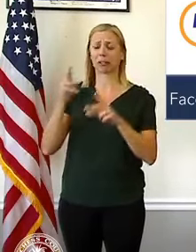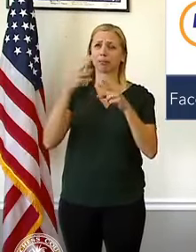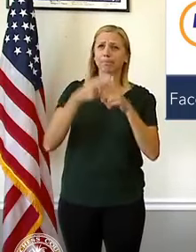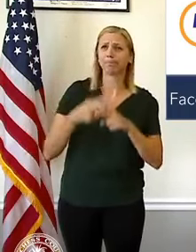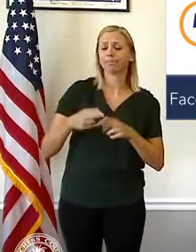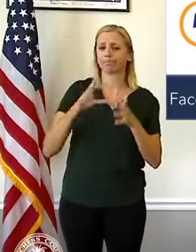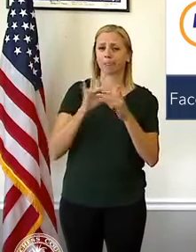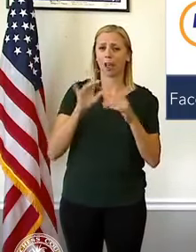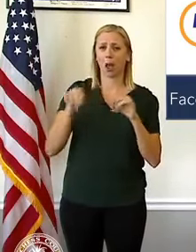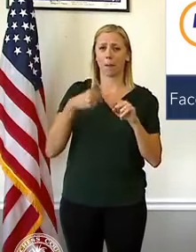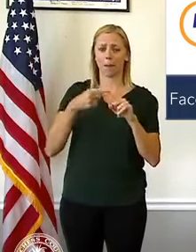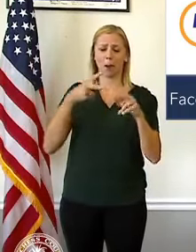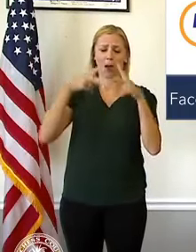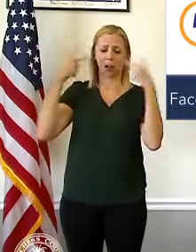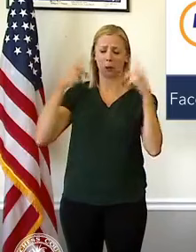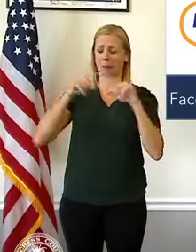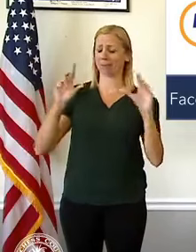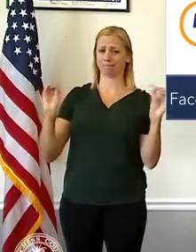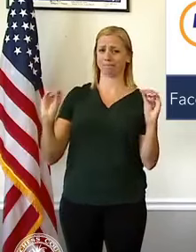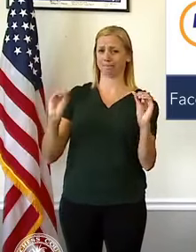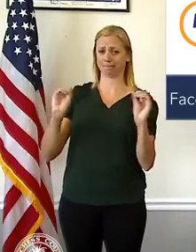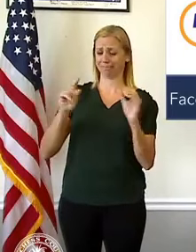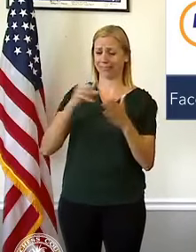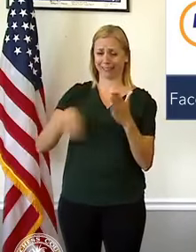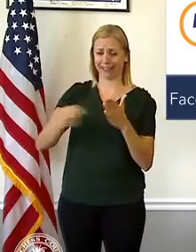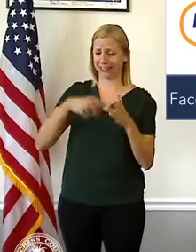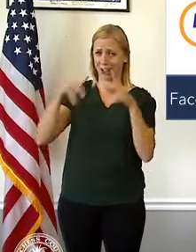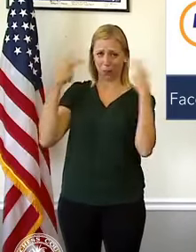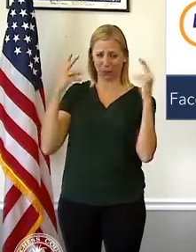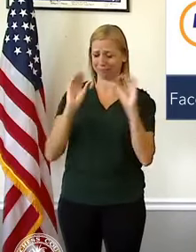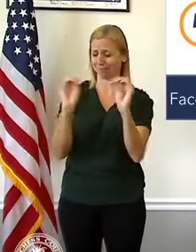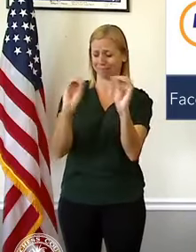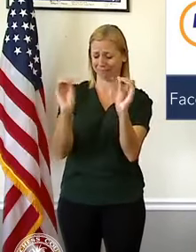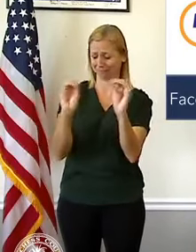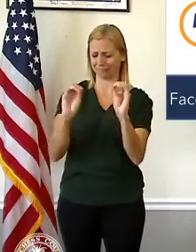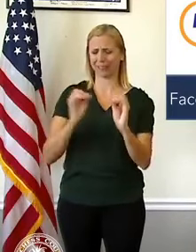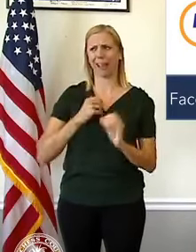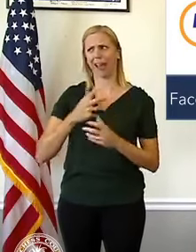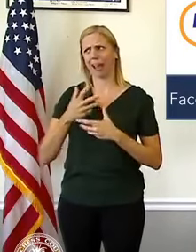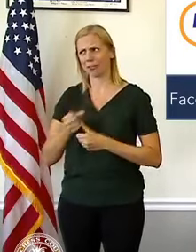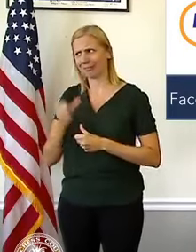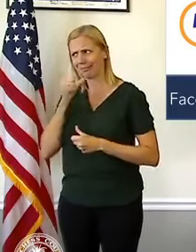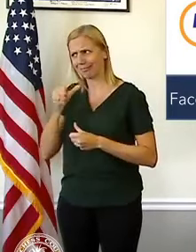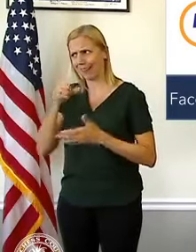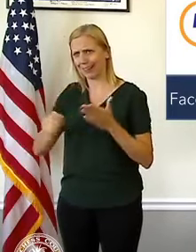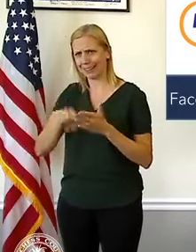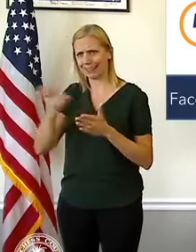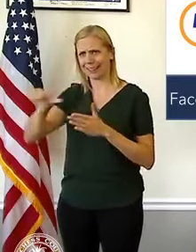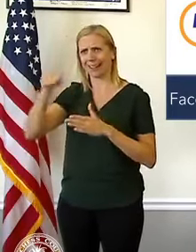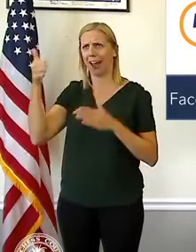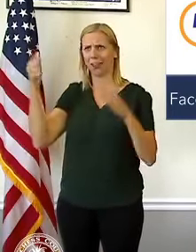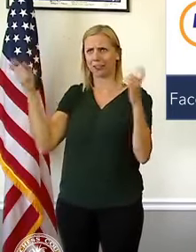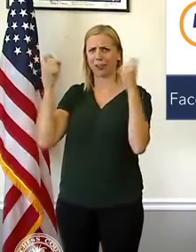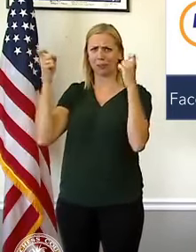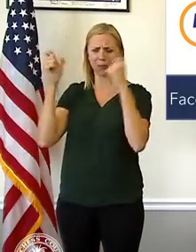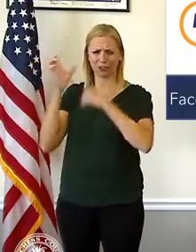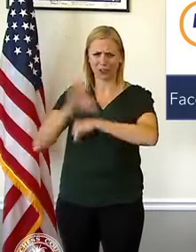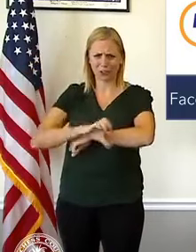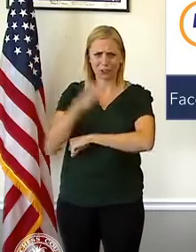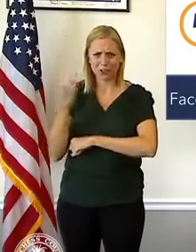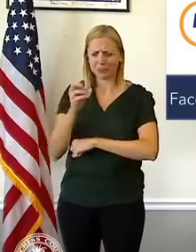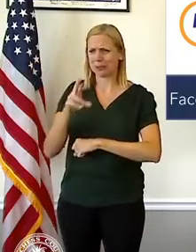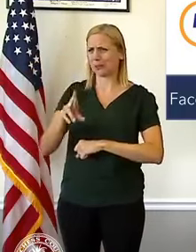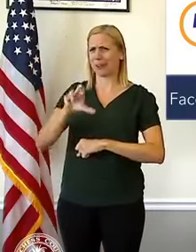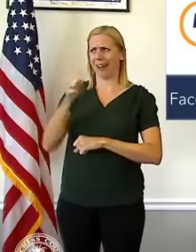not canceled Halloween, and I trust he's not canceling Christmas or Hanukkah or Kwanzaa either. But as of this point,